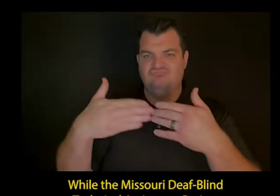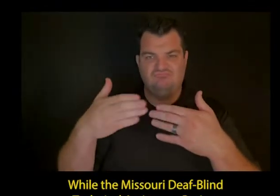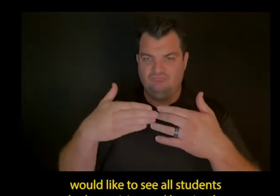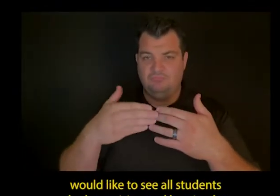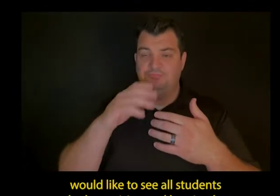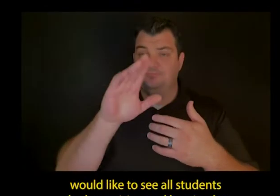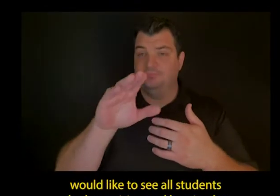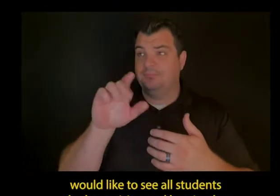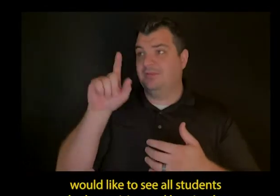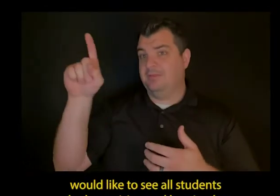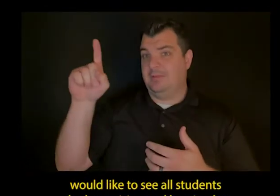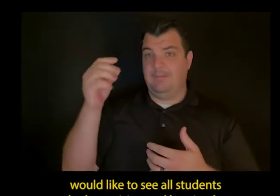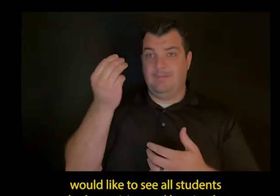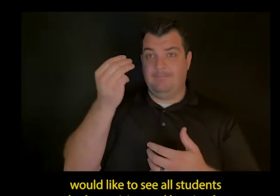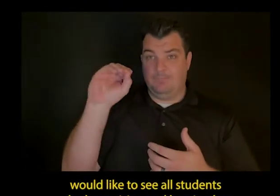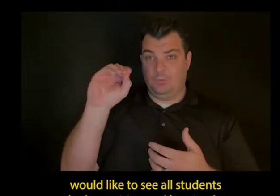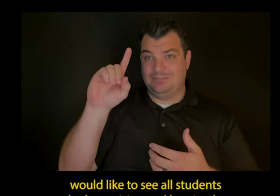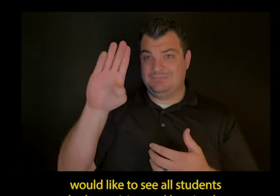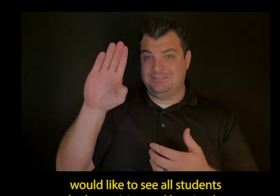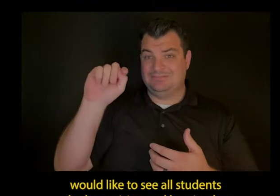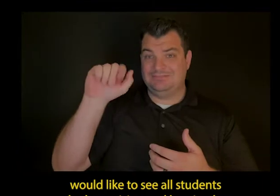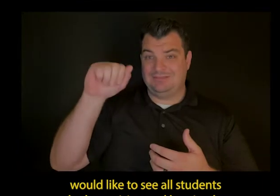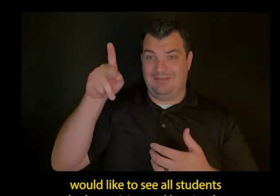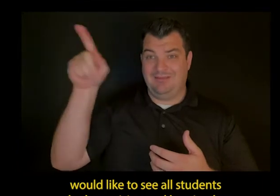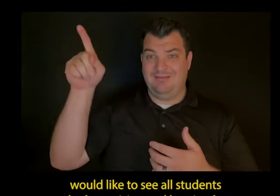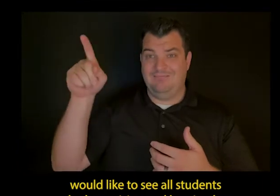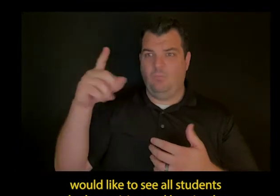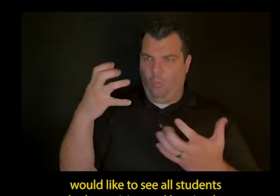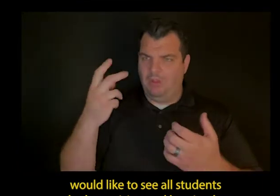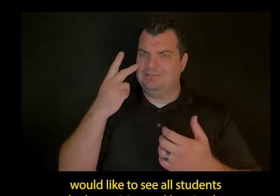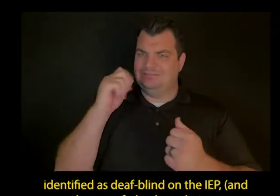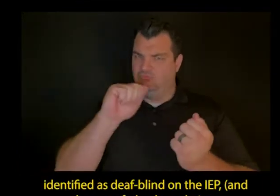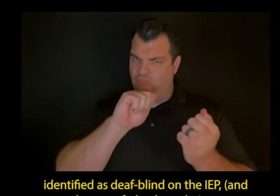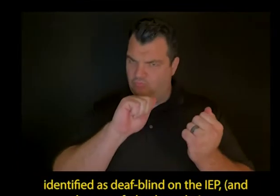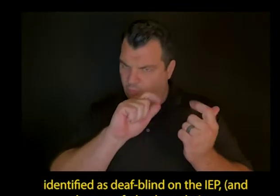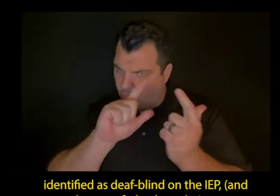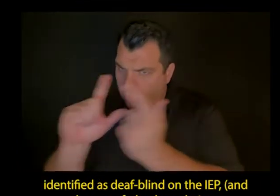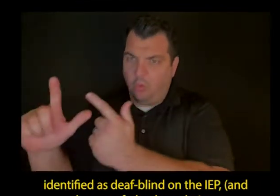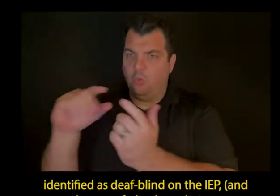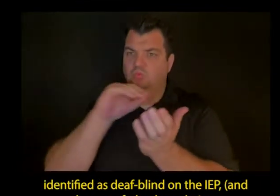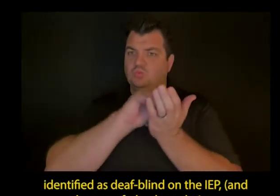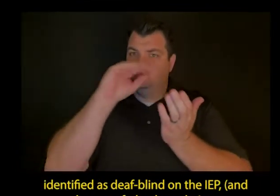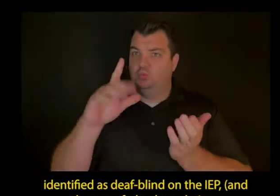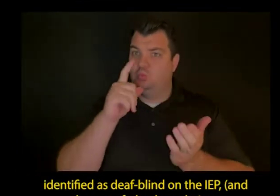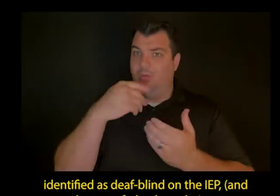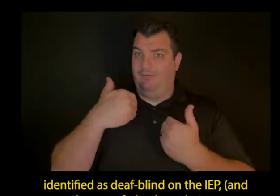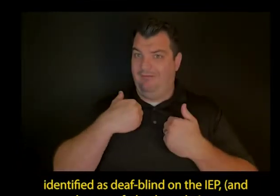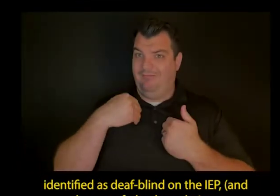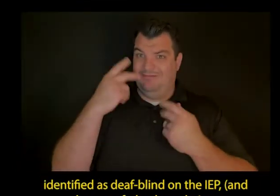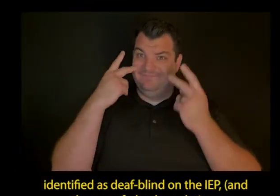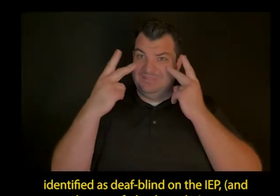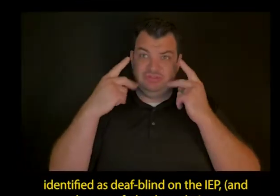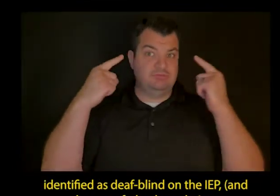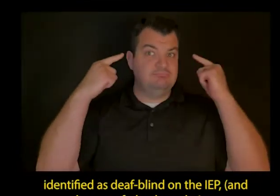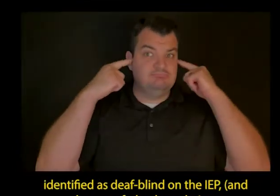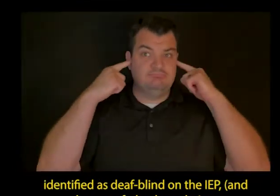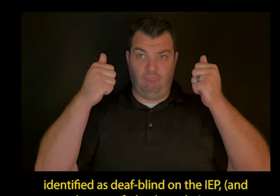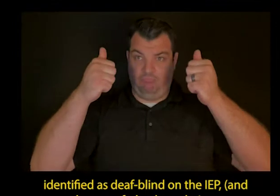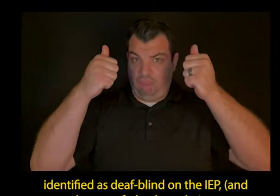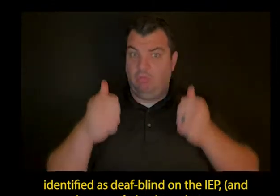would like to see all students who have vision and hearing loss identified as deafblind on the IEP,